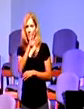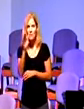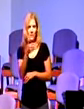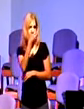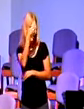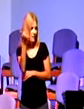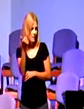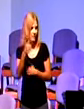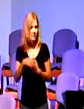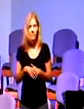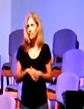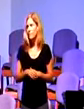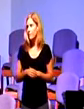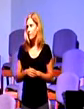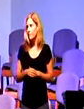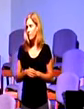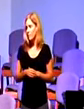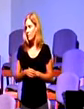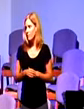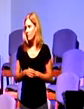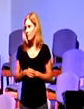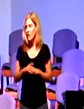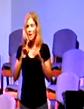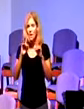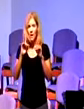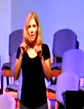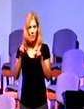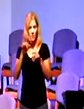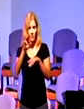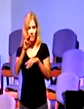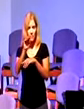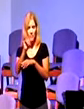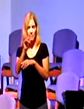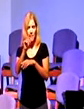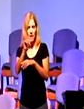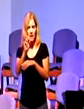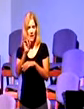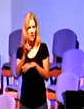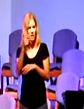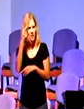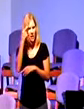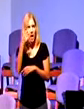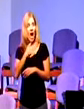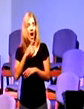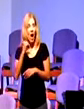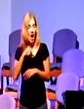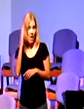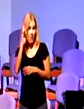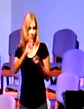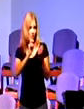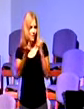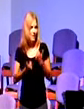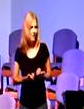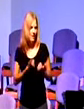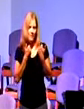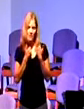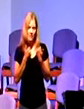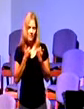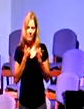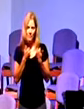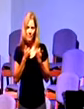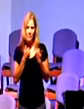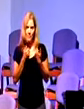forget. I went to Madagascar thinking that I was going to change lives. But